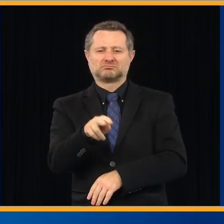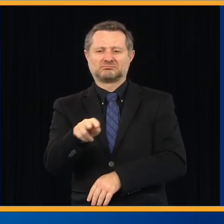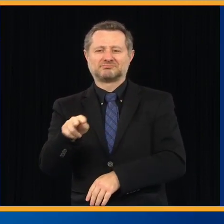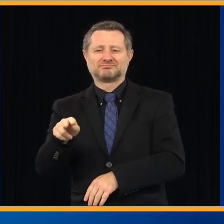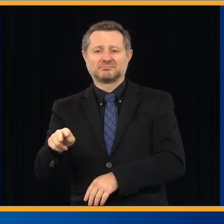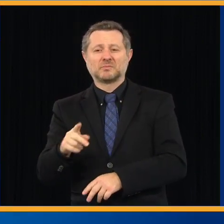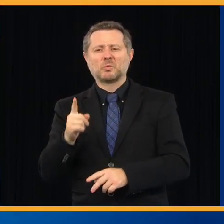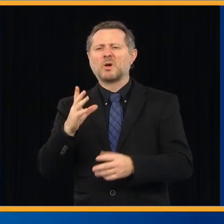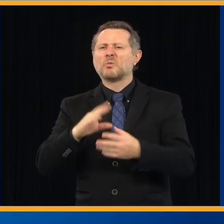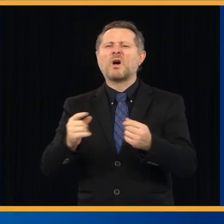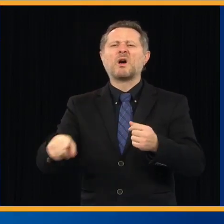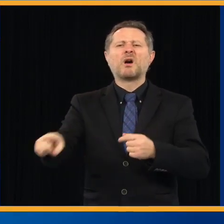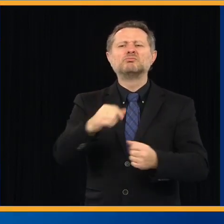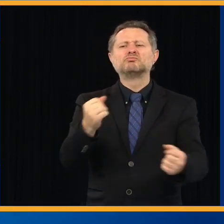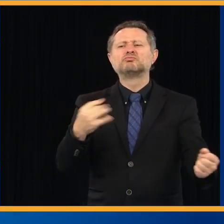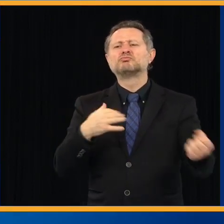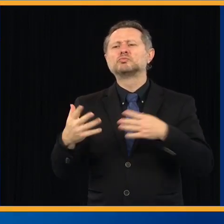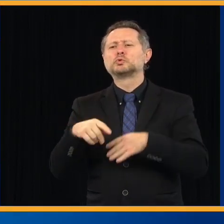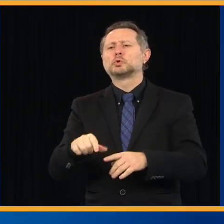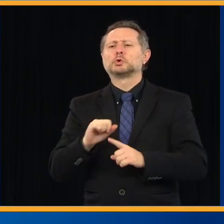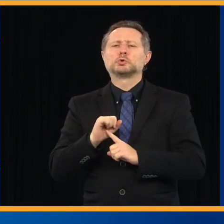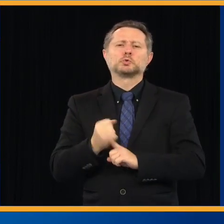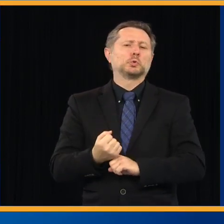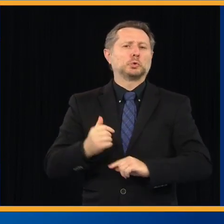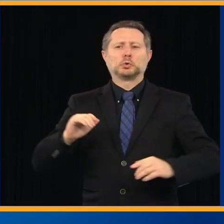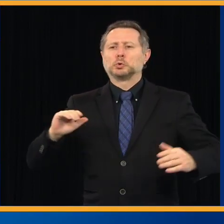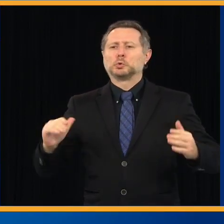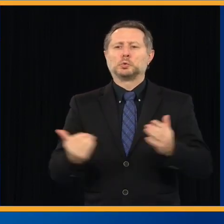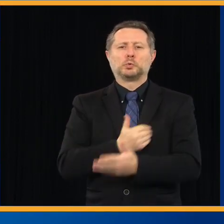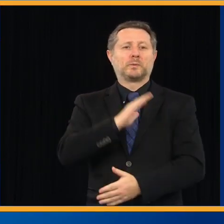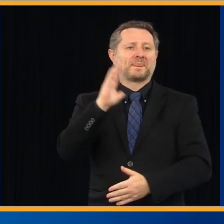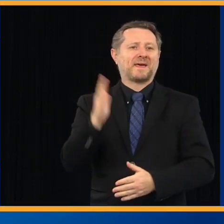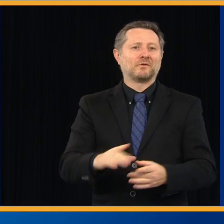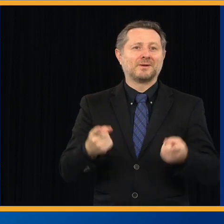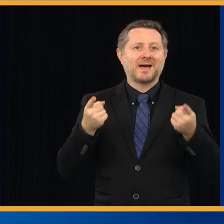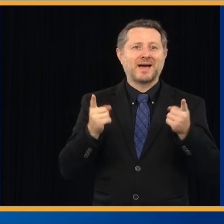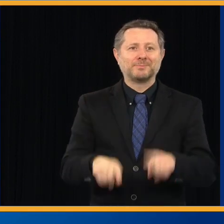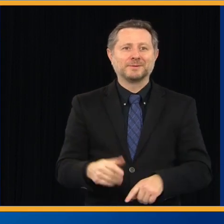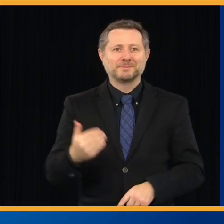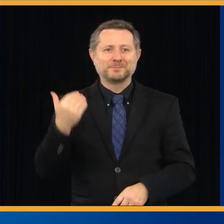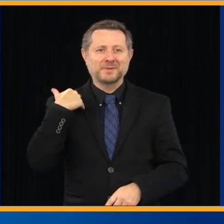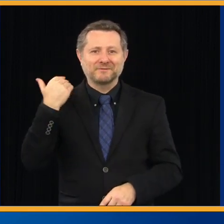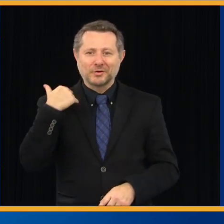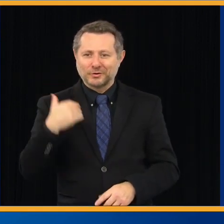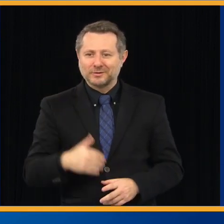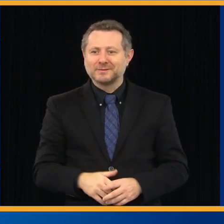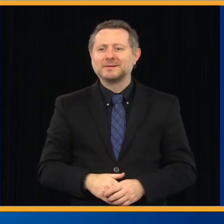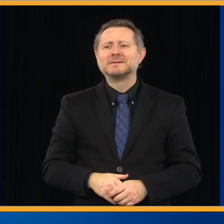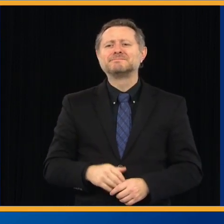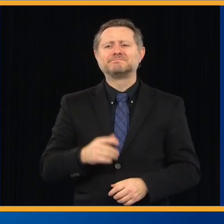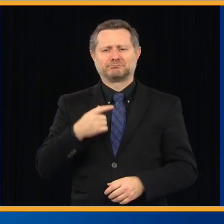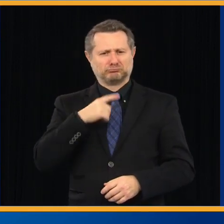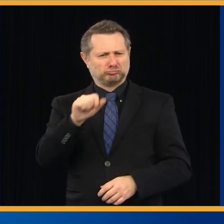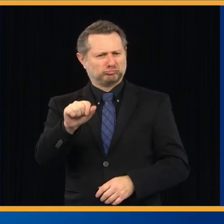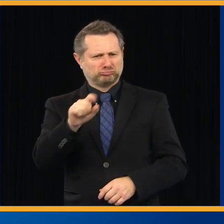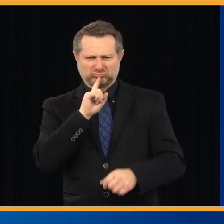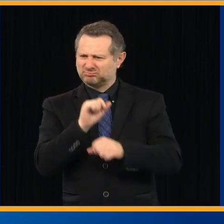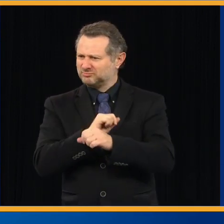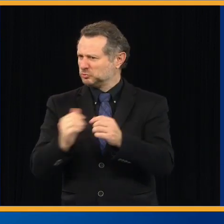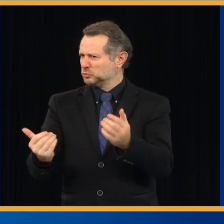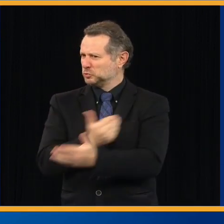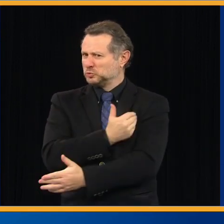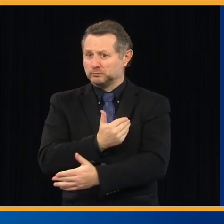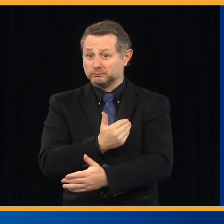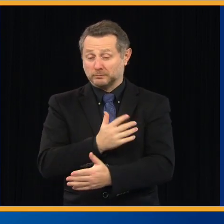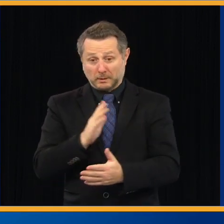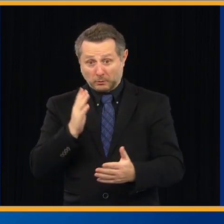uncharted waters, that we've never been here before. And that's true. But even when you are in uncharted waters, that